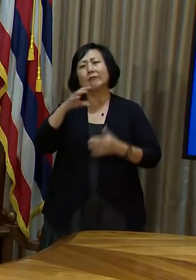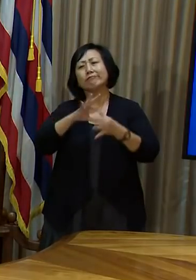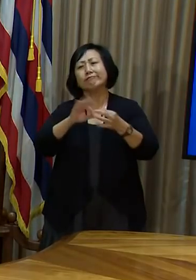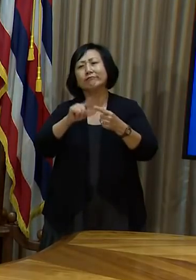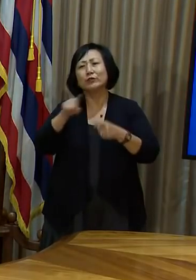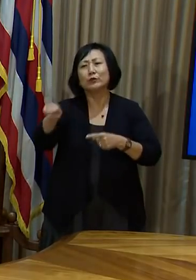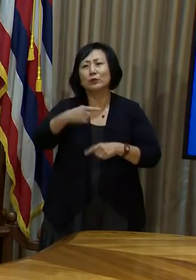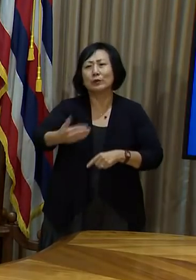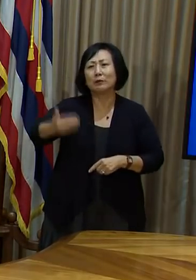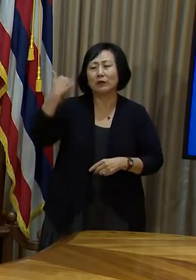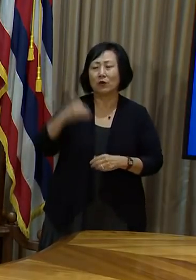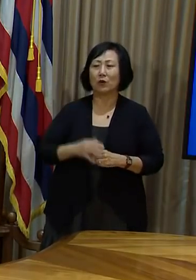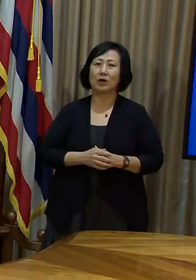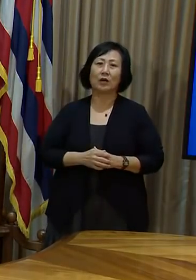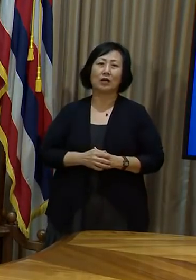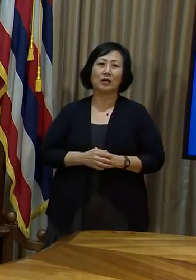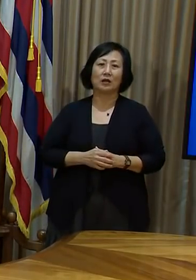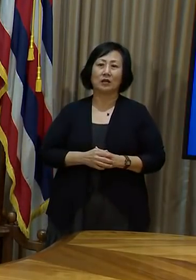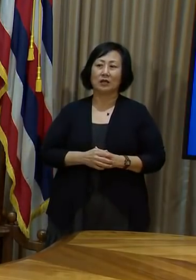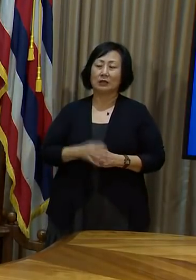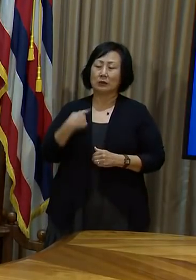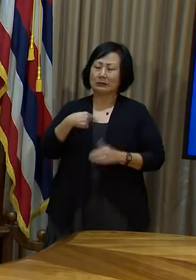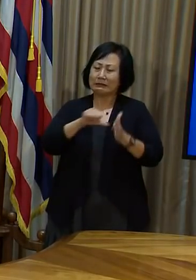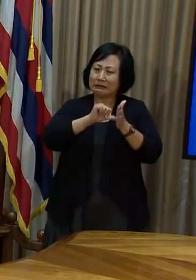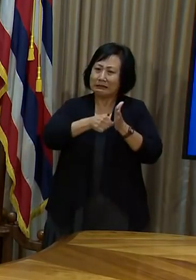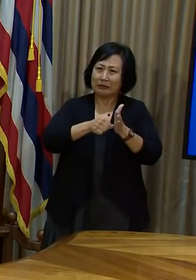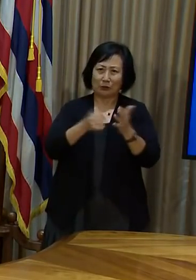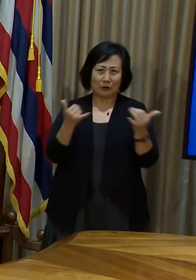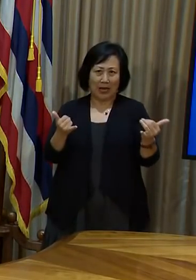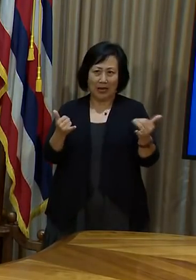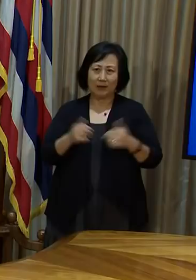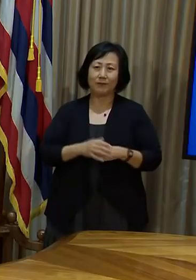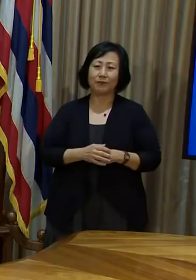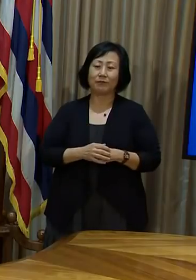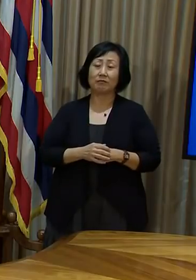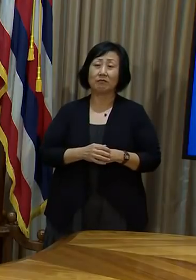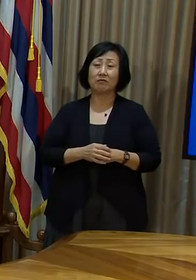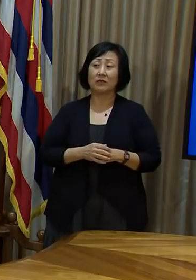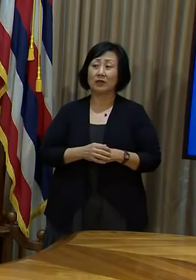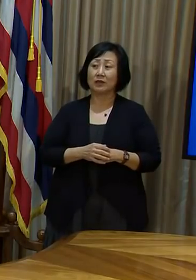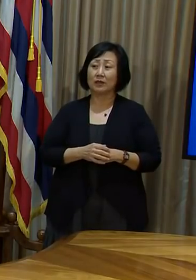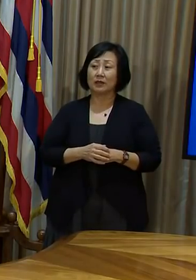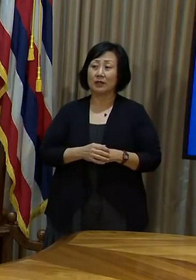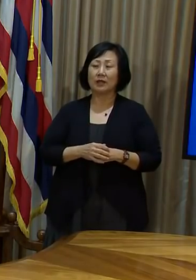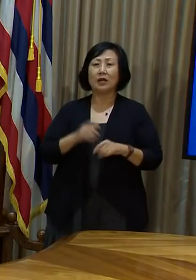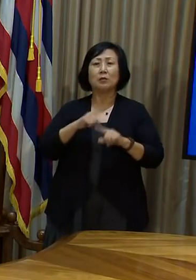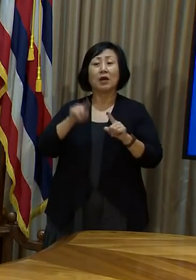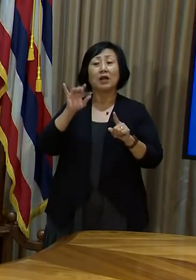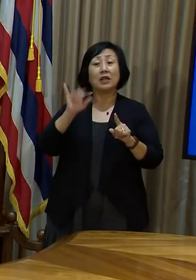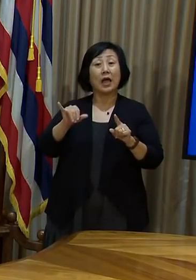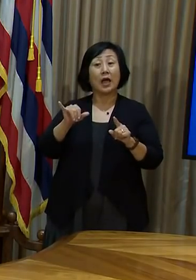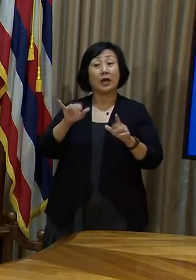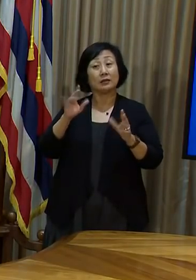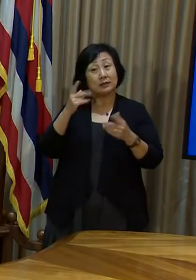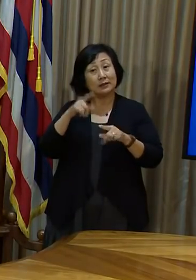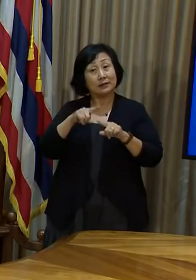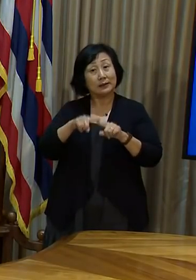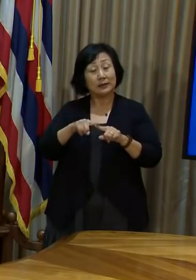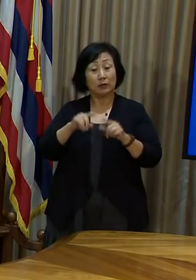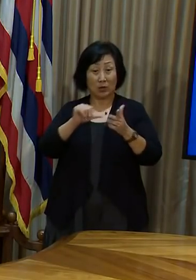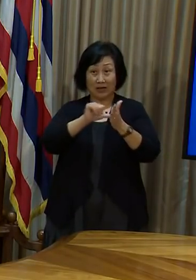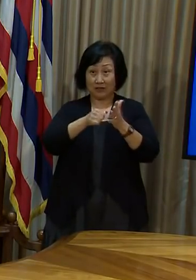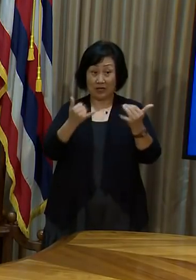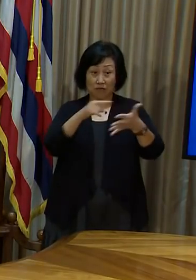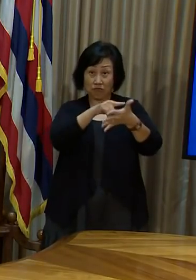I've said before, we are emphasizing today But all of this is subject to the monitoring